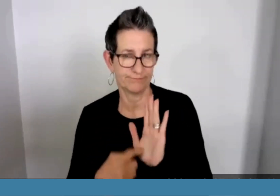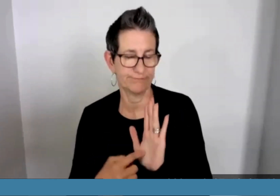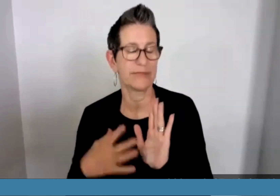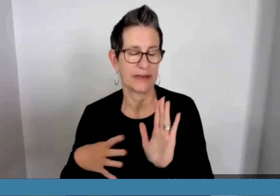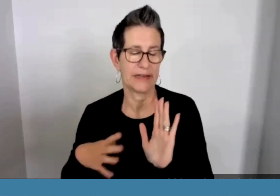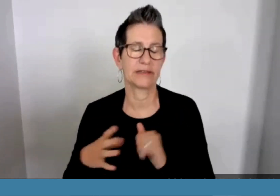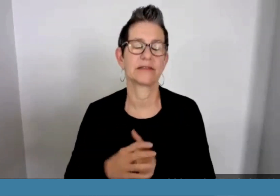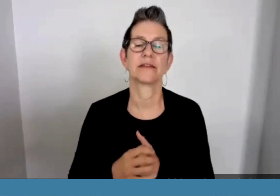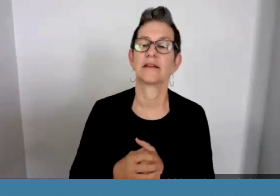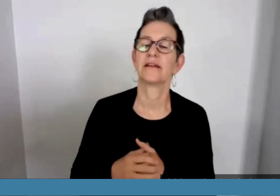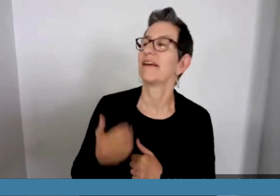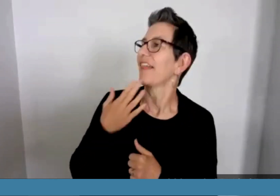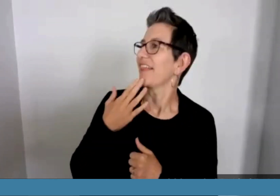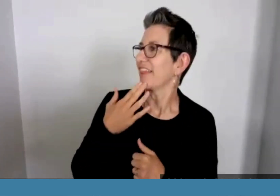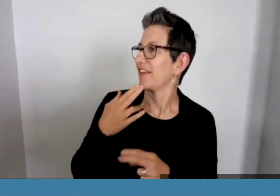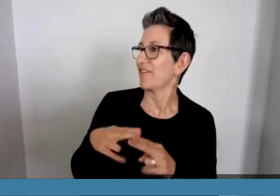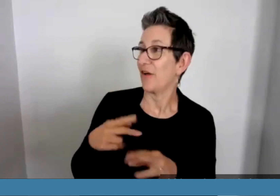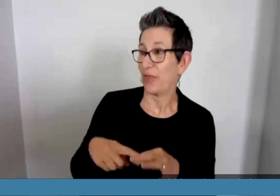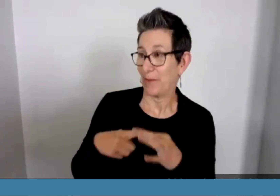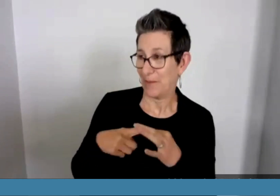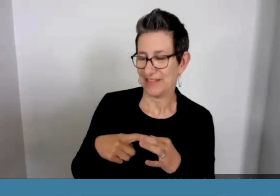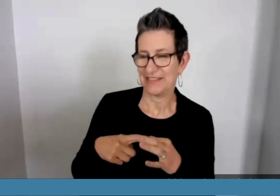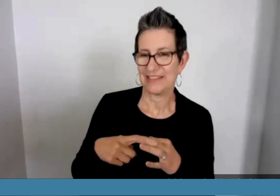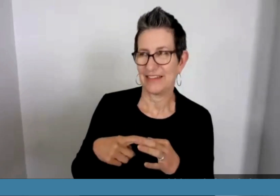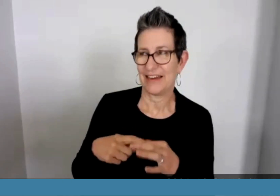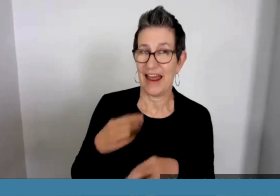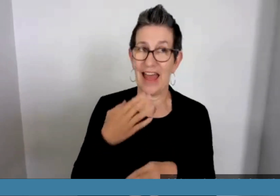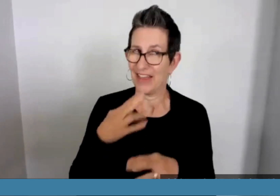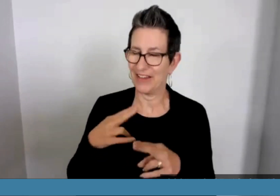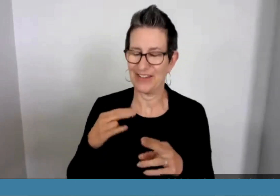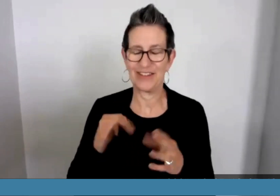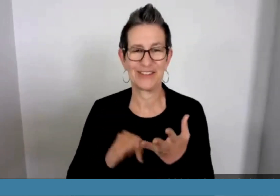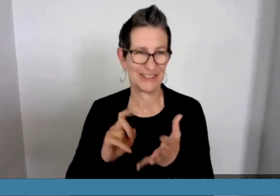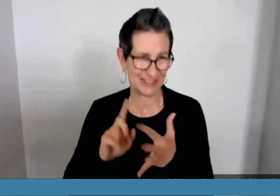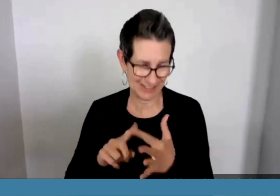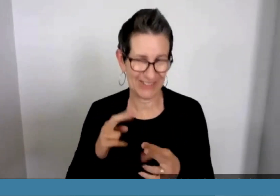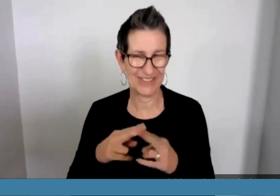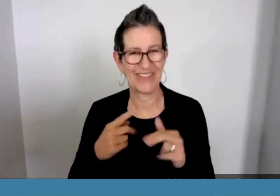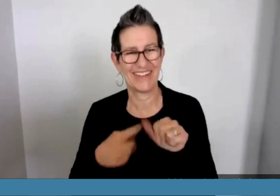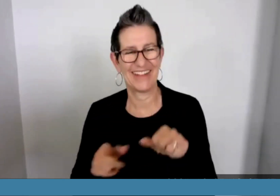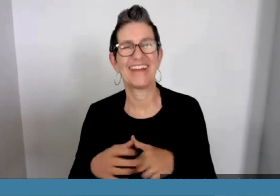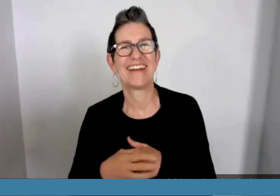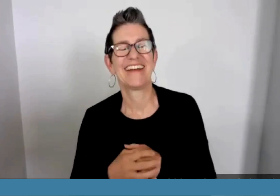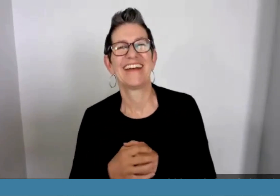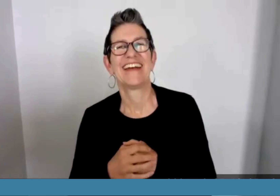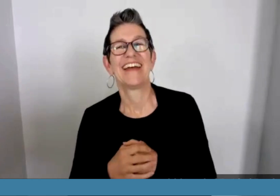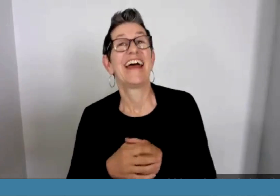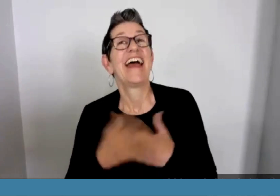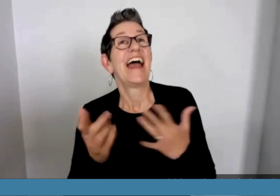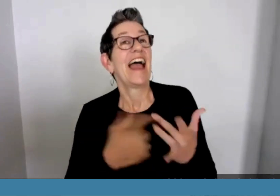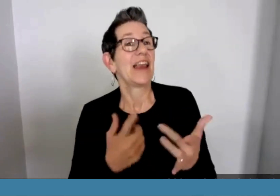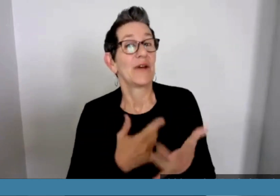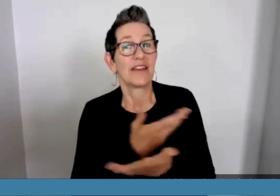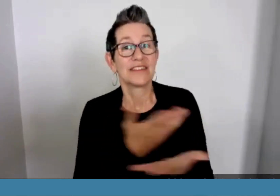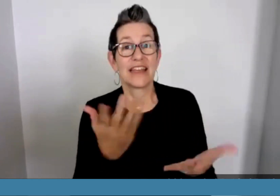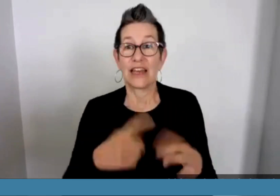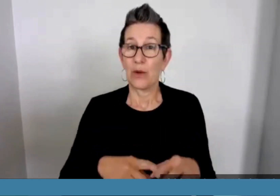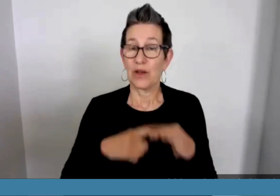Thank you. Thanks for that question, and thank you, Sue, for jumping in on that one. Anyone else have any questions